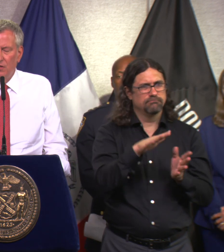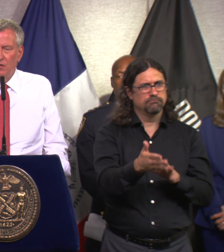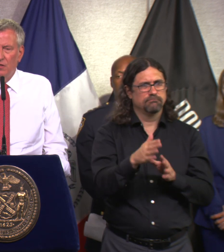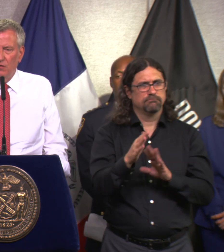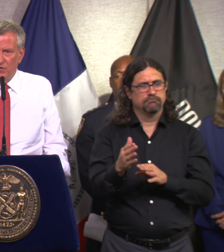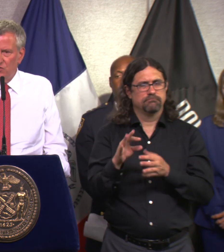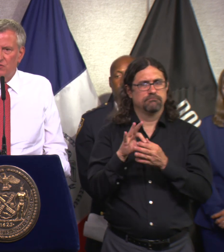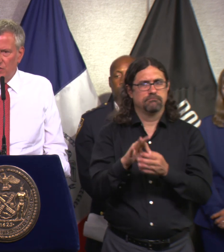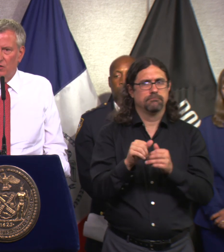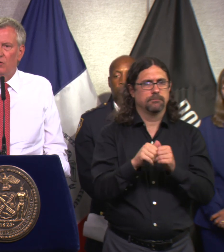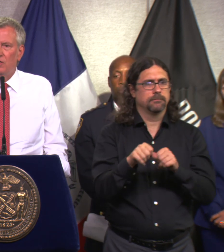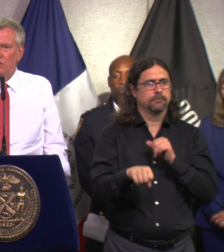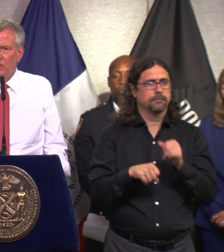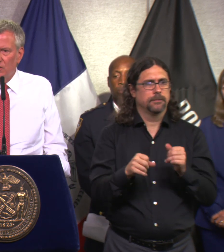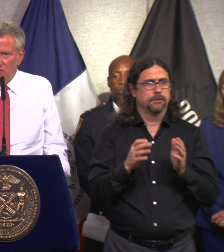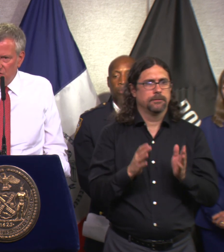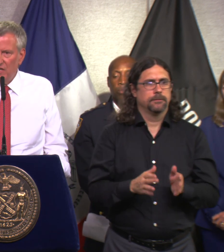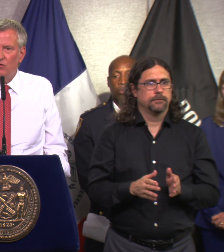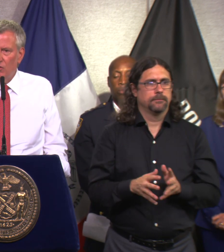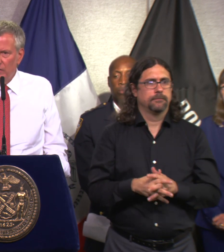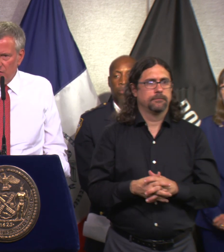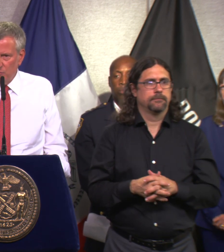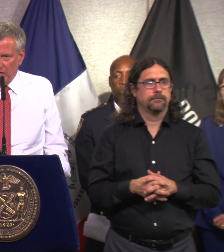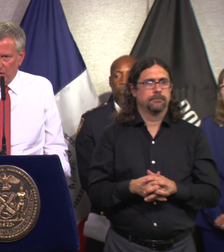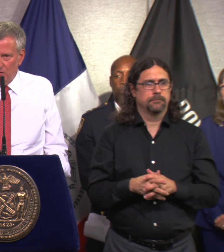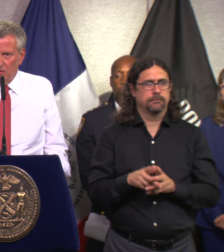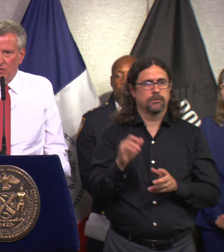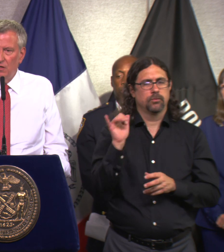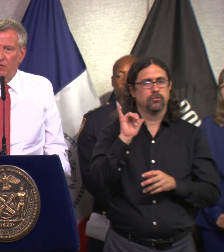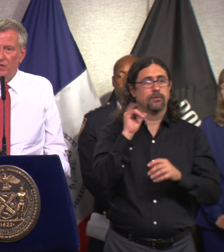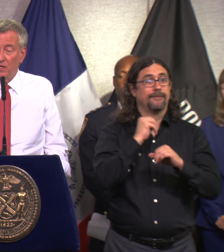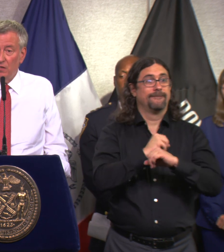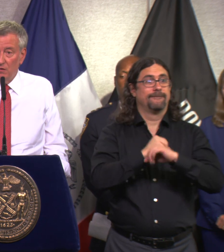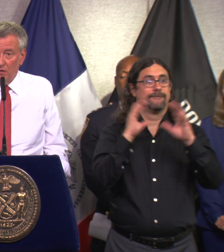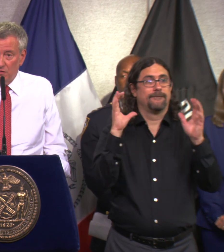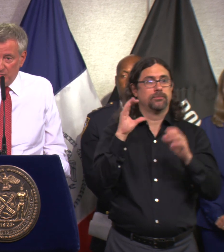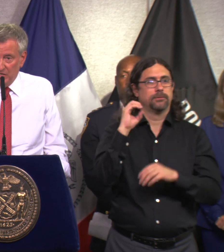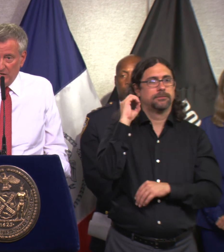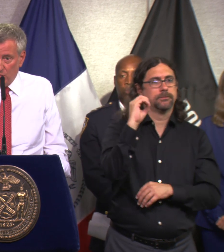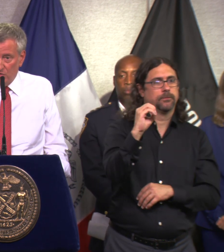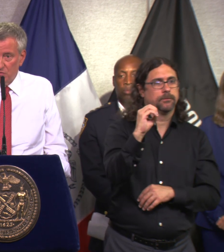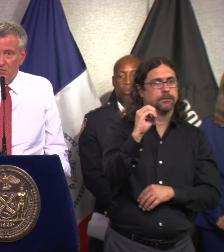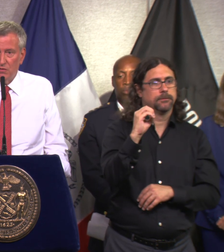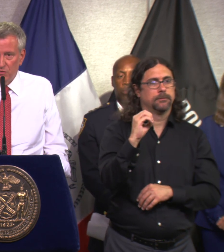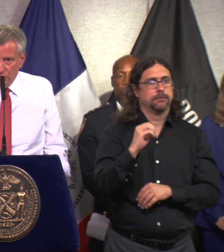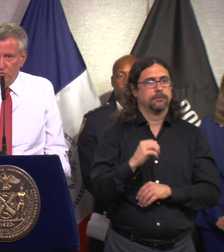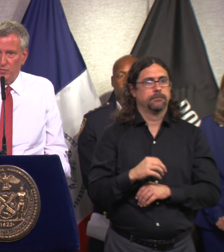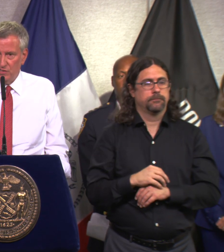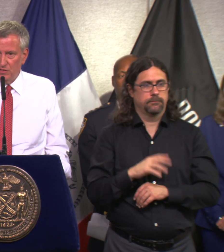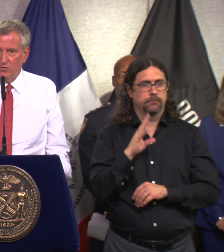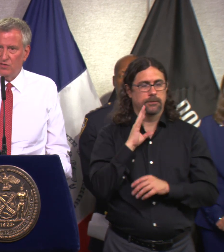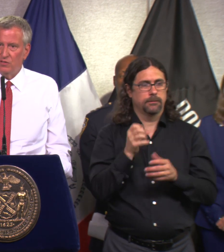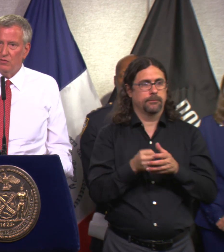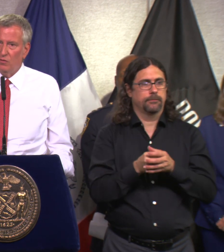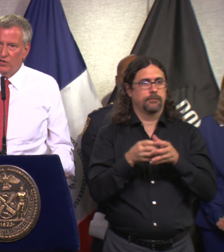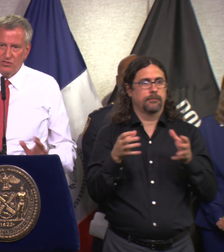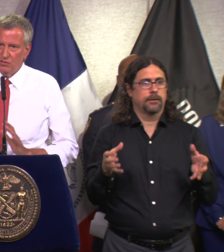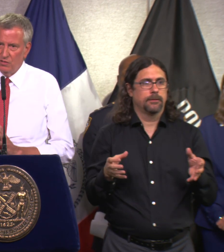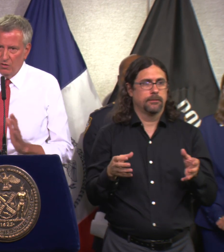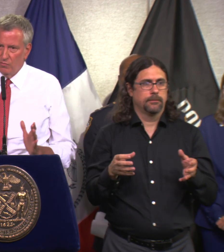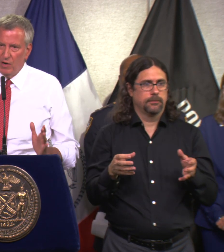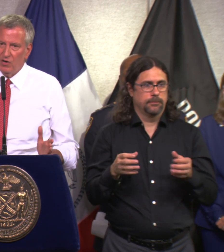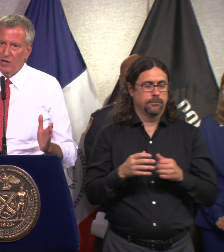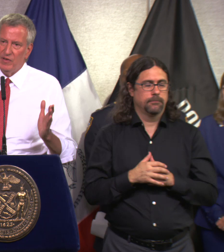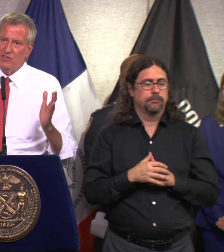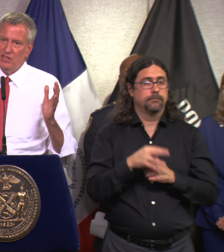front, Vision Zero is going to continually expand. The speed cameras, huge piece of the equation,